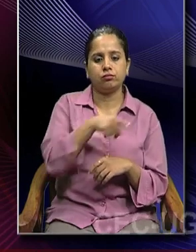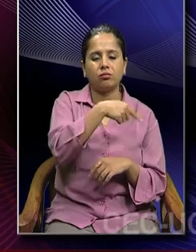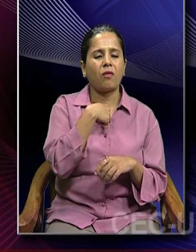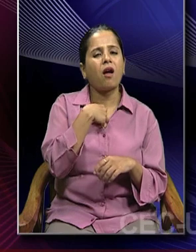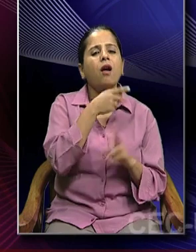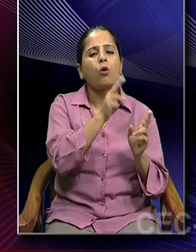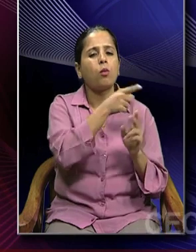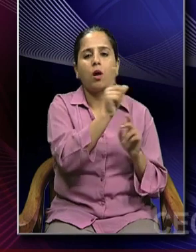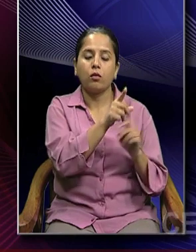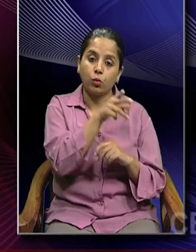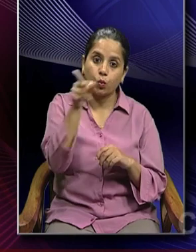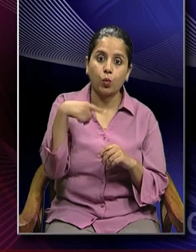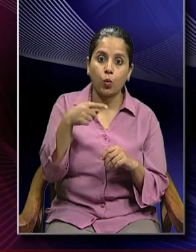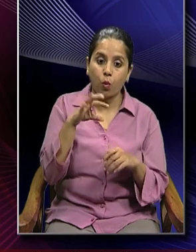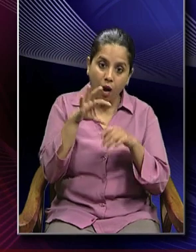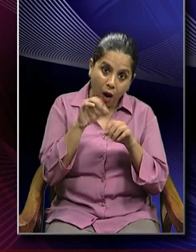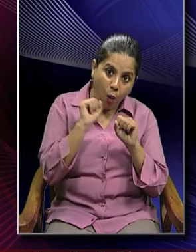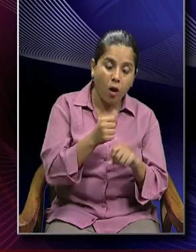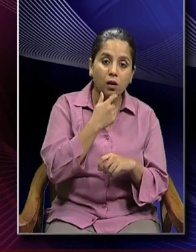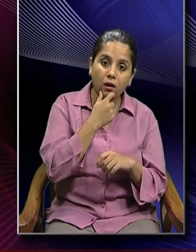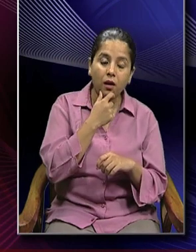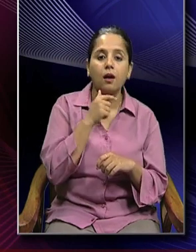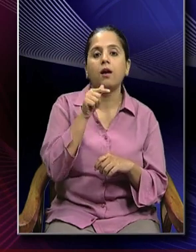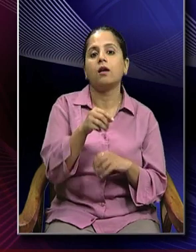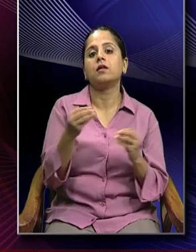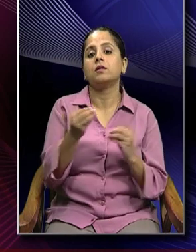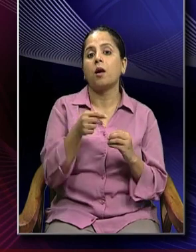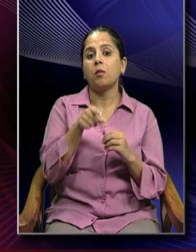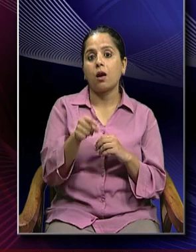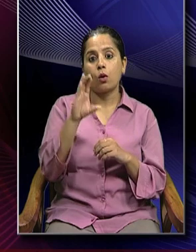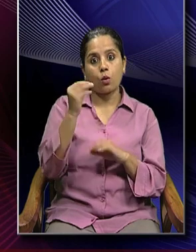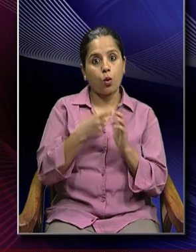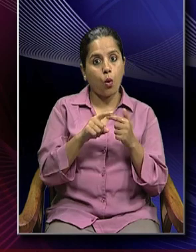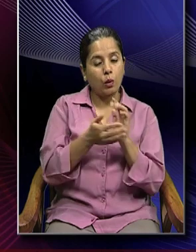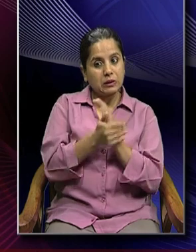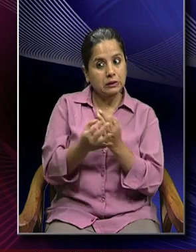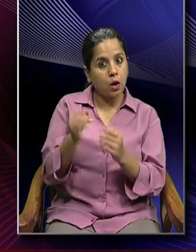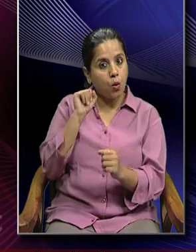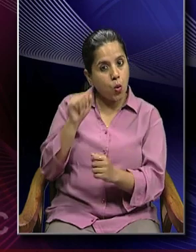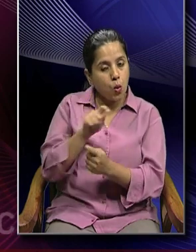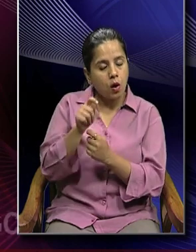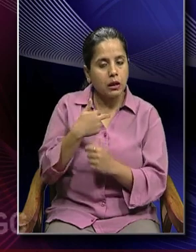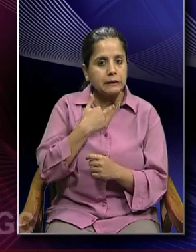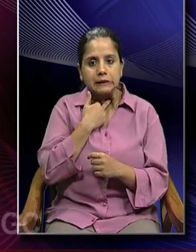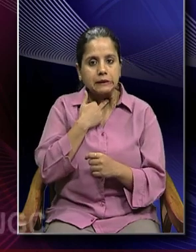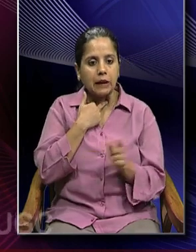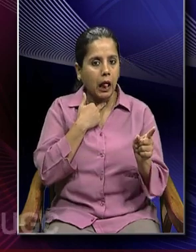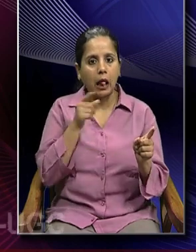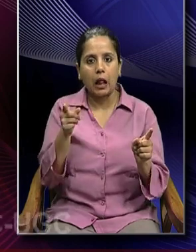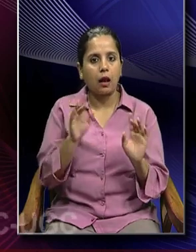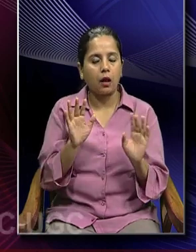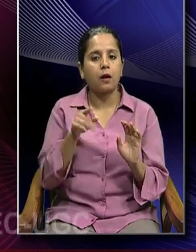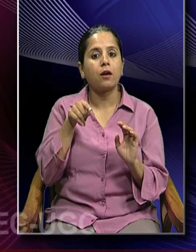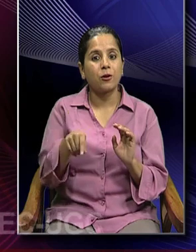who deals with this area. So, at times that this core competencies, they tend to create rigidities. Rather than offering